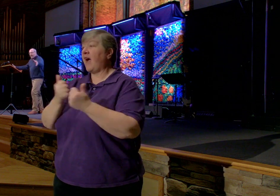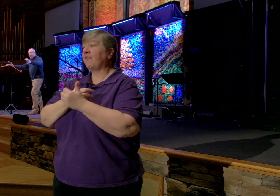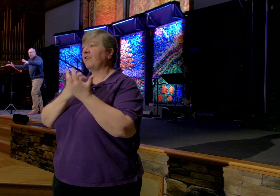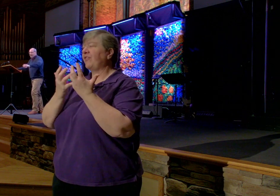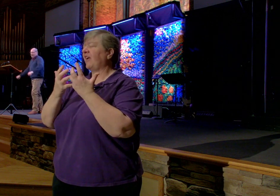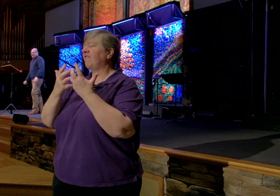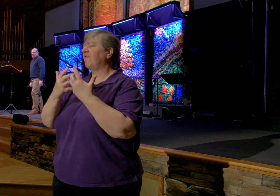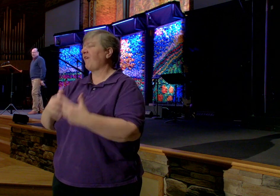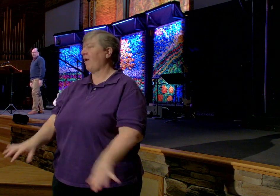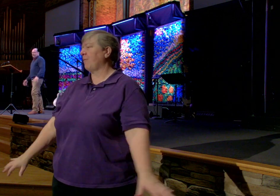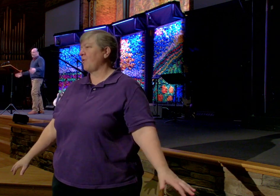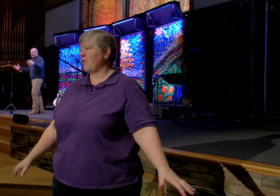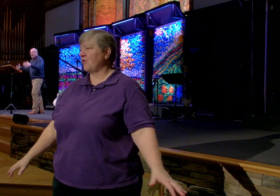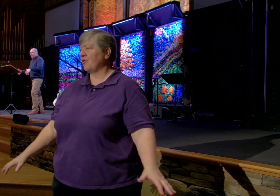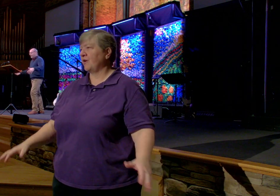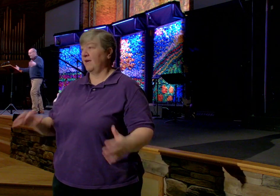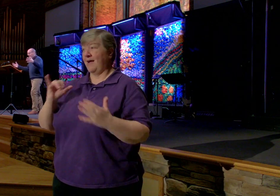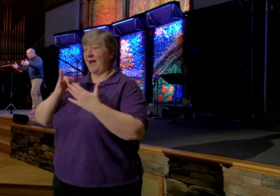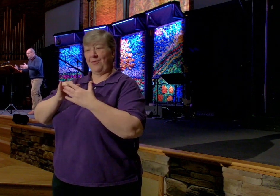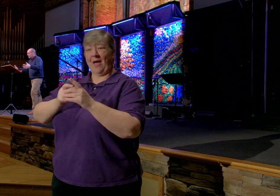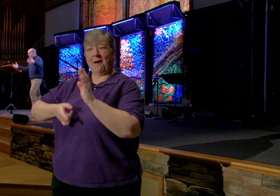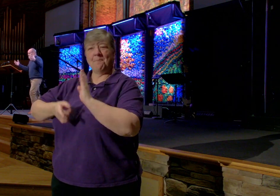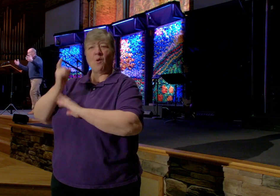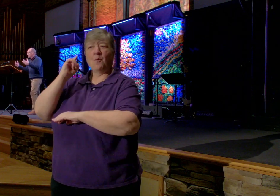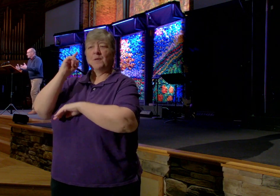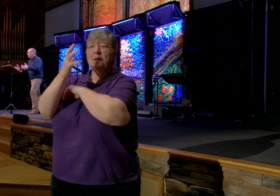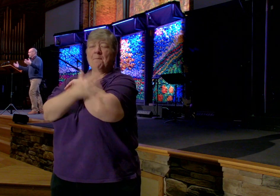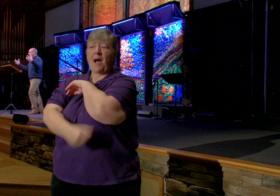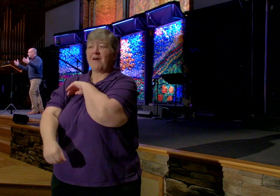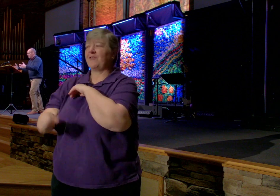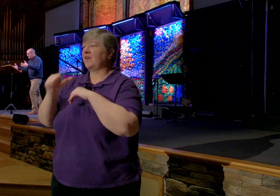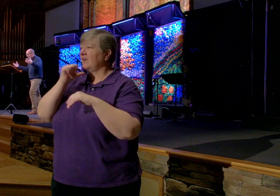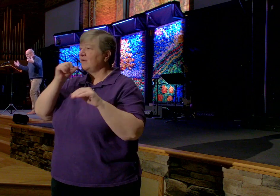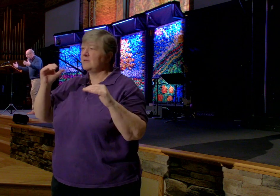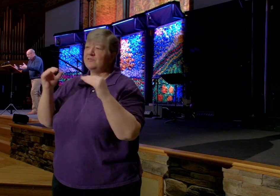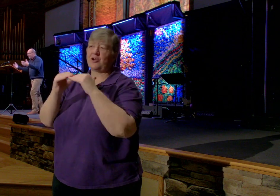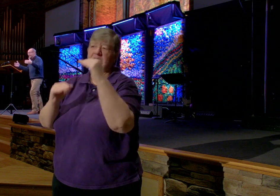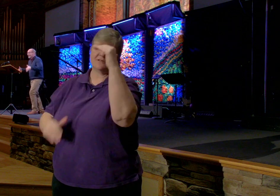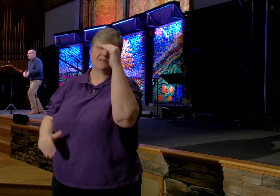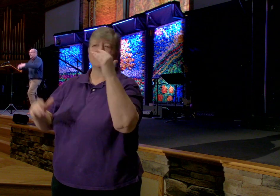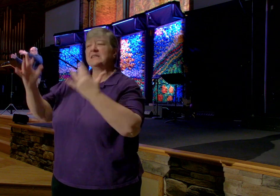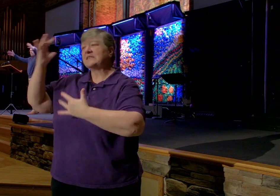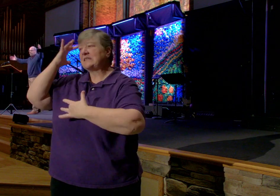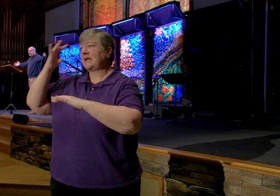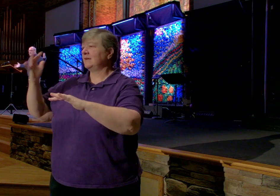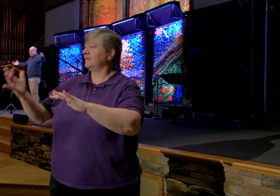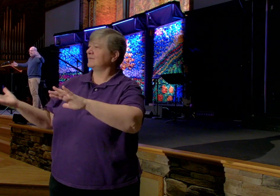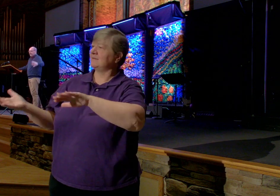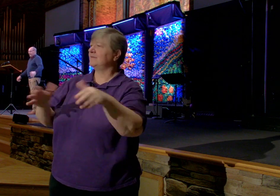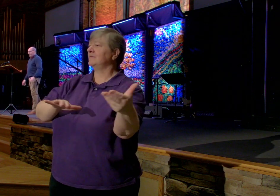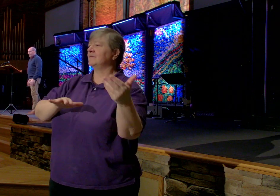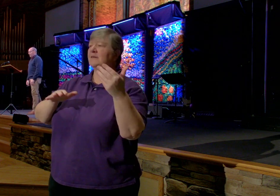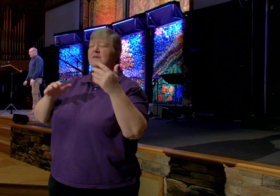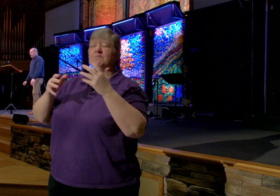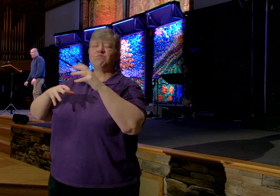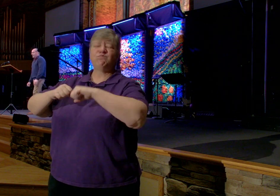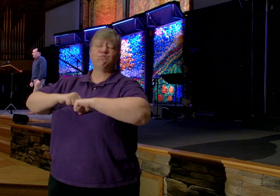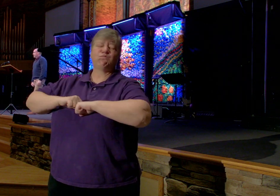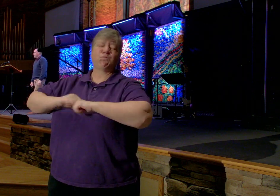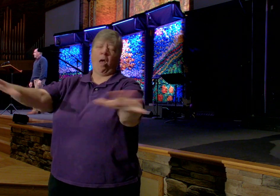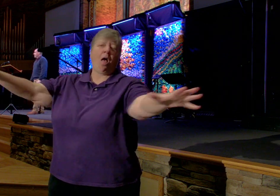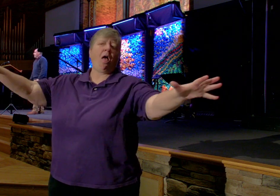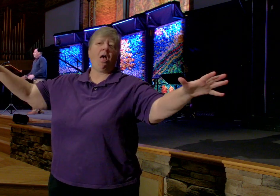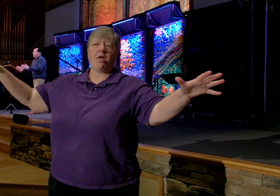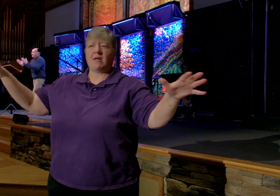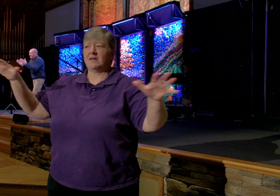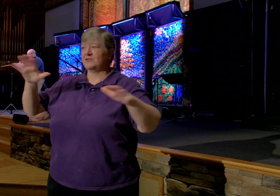apart. It's at that point that poverty and injustice and suffering and sickness and disease and death exploded into